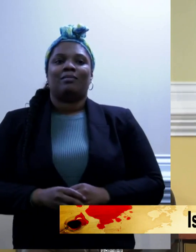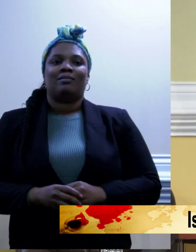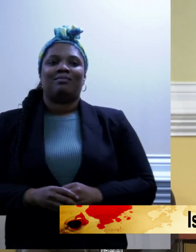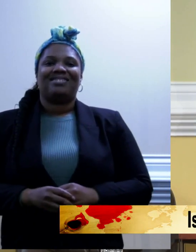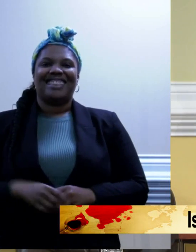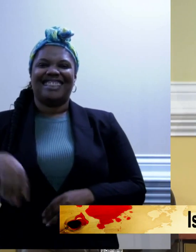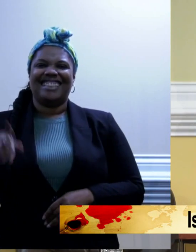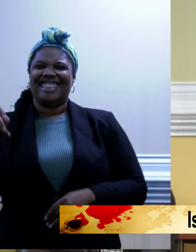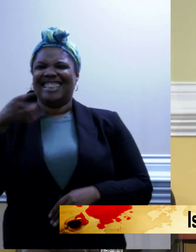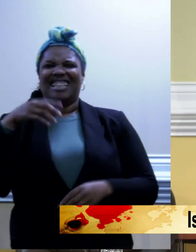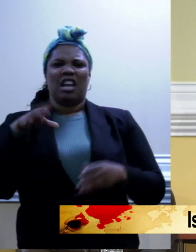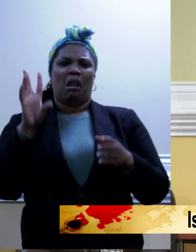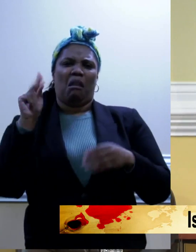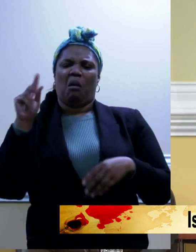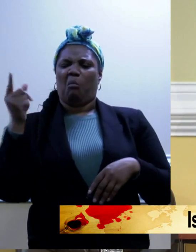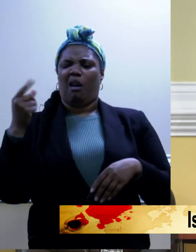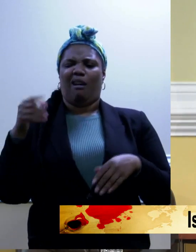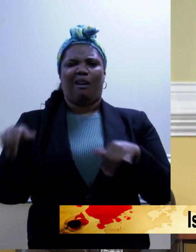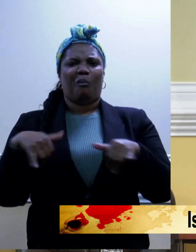Right.